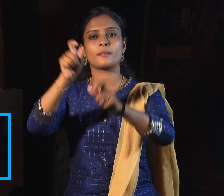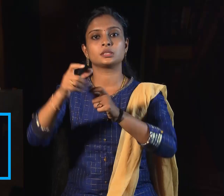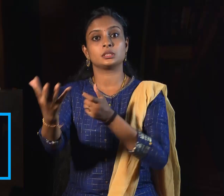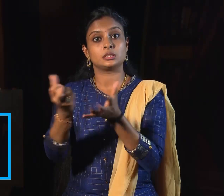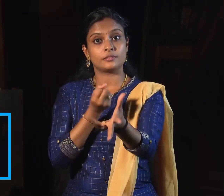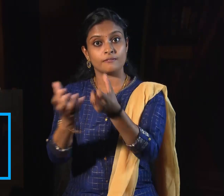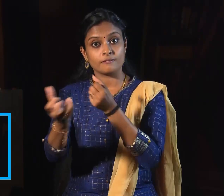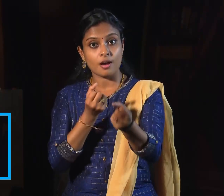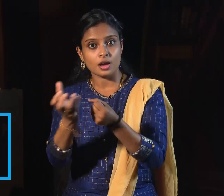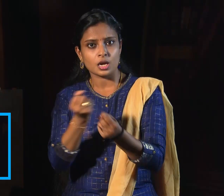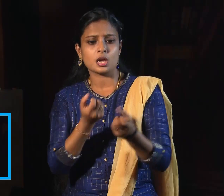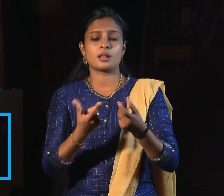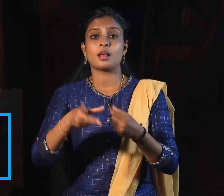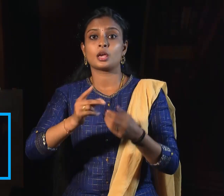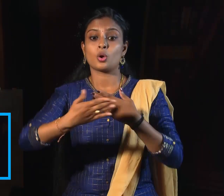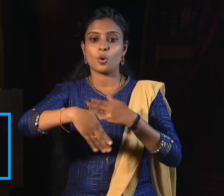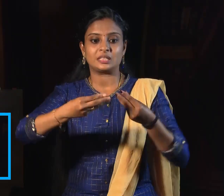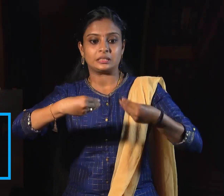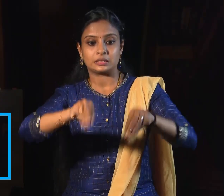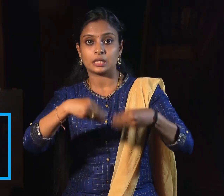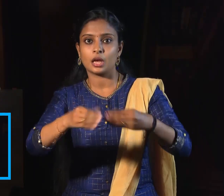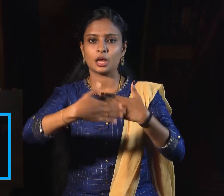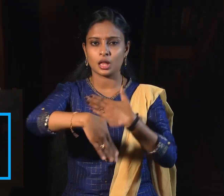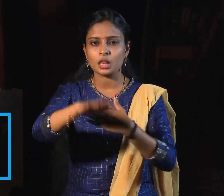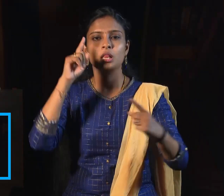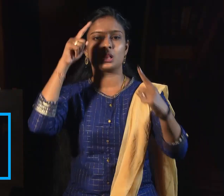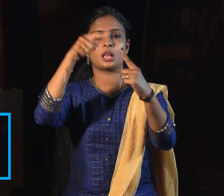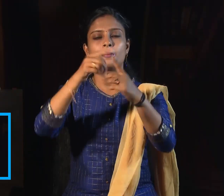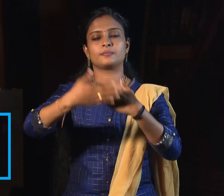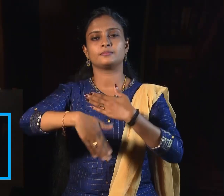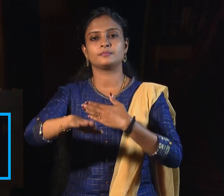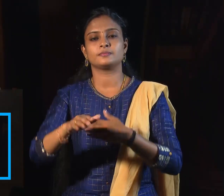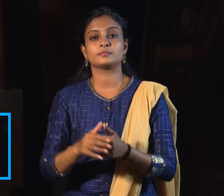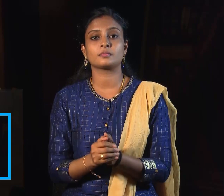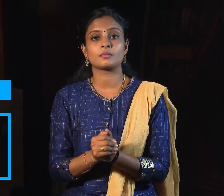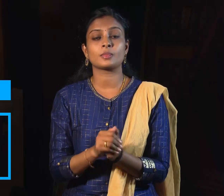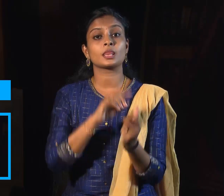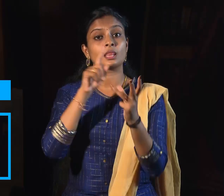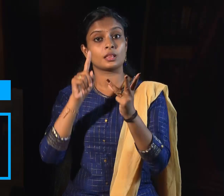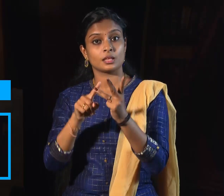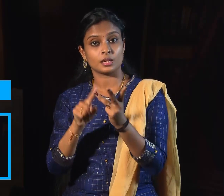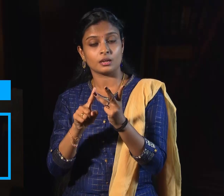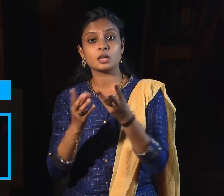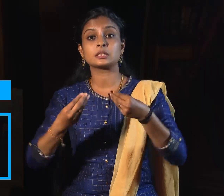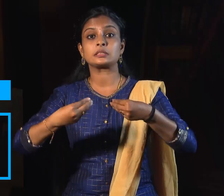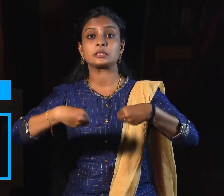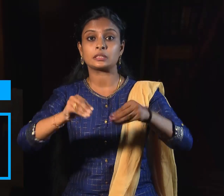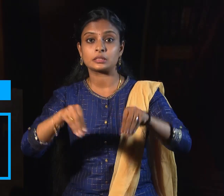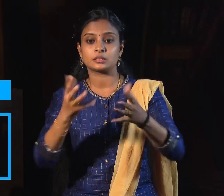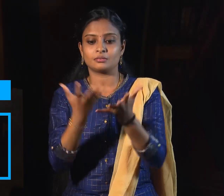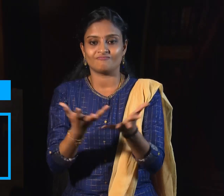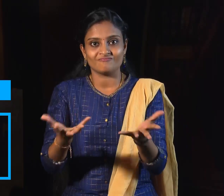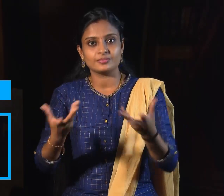of selling it further to the consumer for a profit. Third, selling of goods and